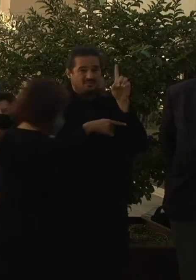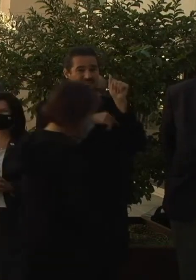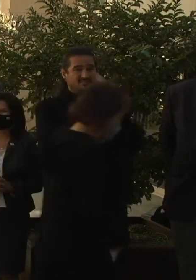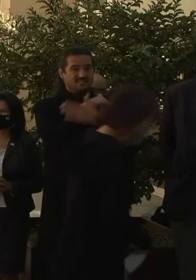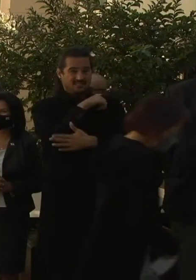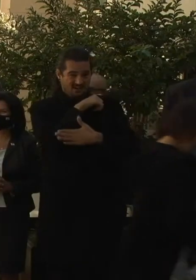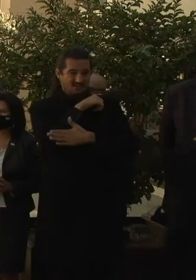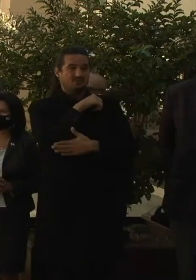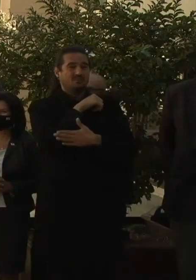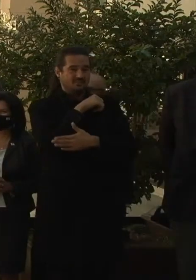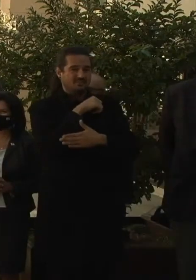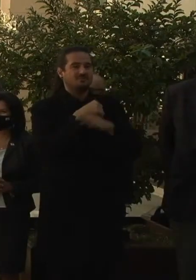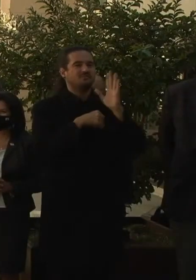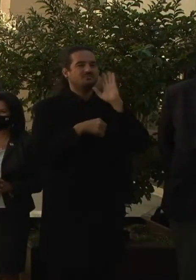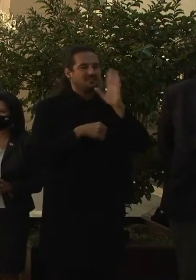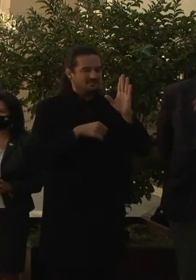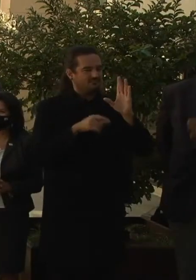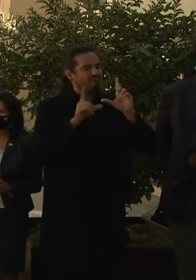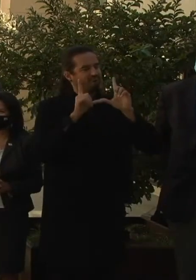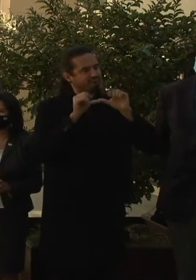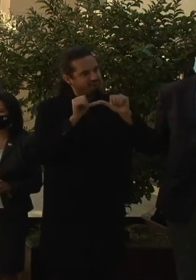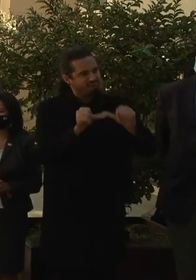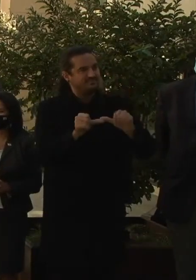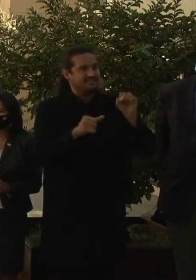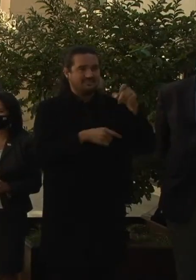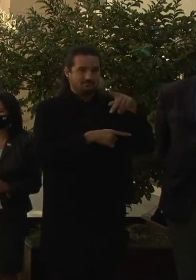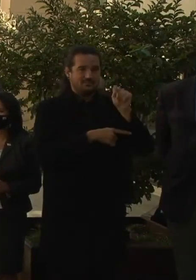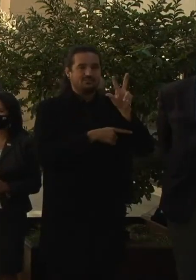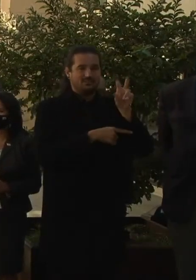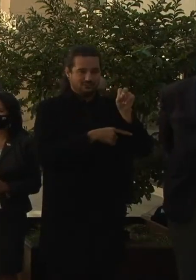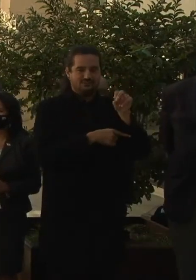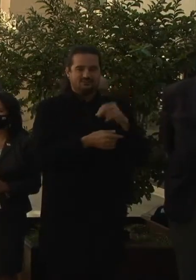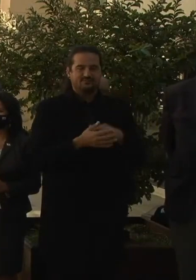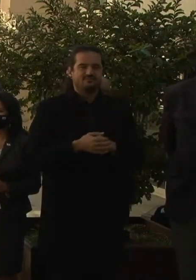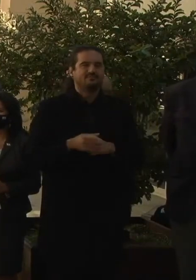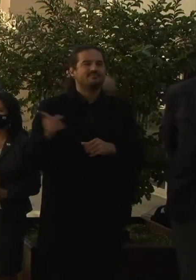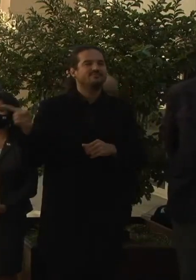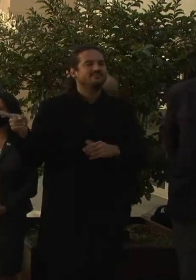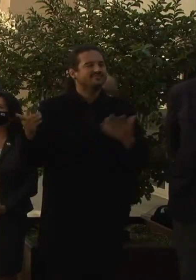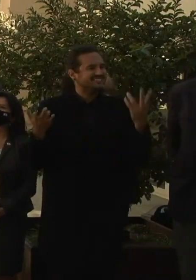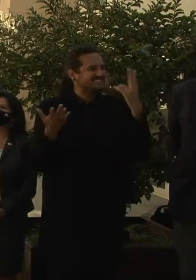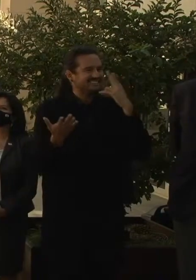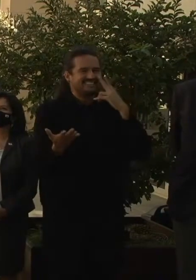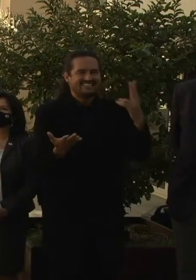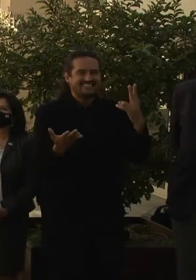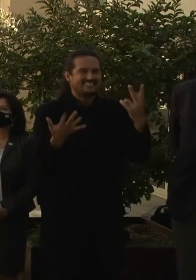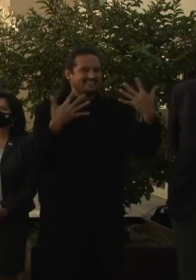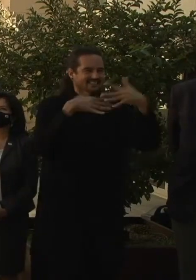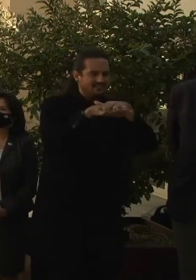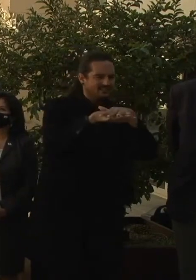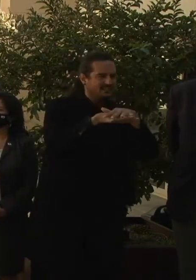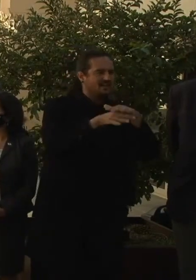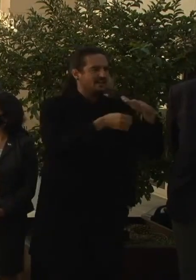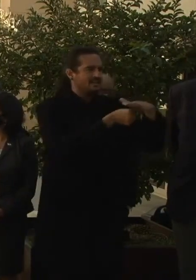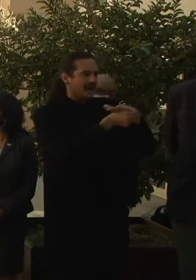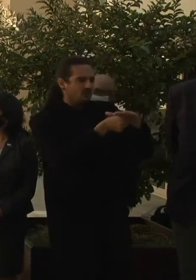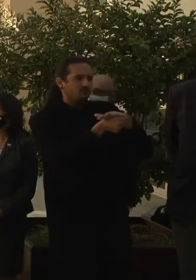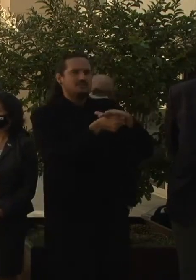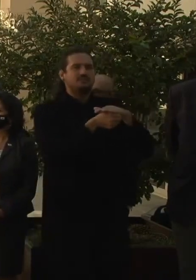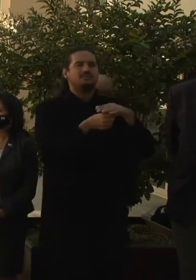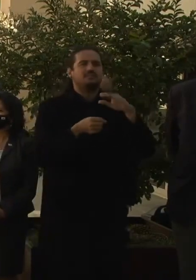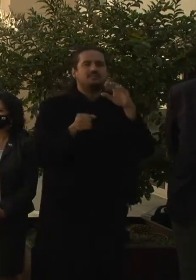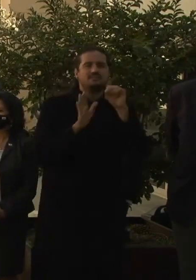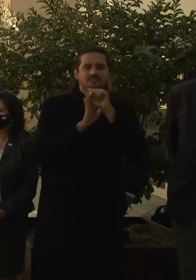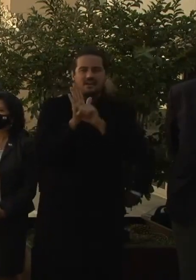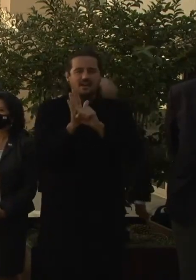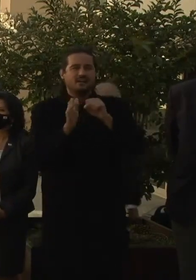And all of this is important because there was the same conflation and confusion when the federal rules no longer applied, that states like California have